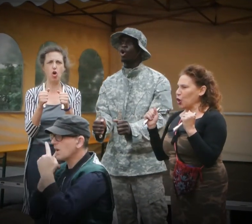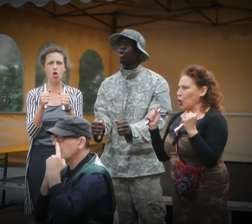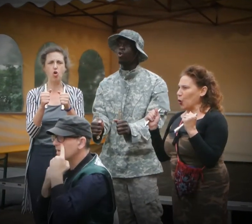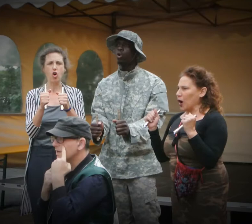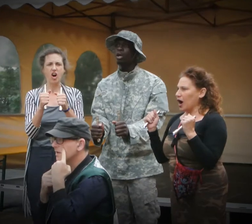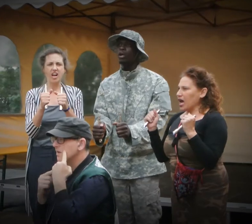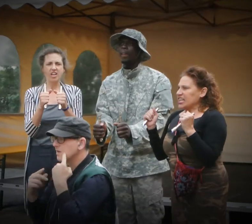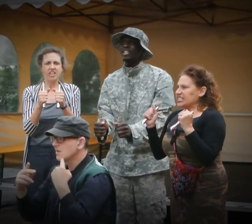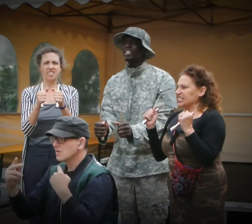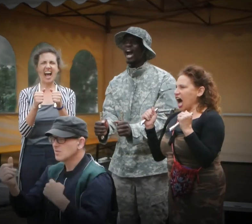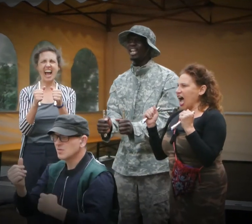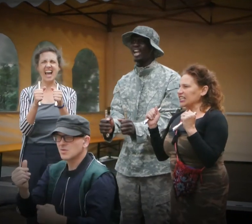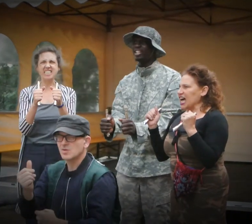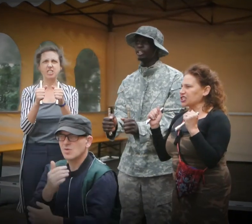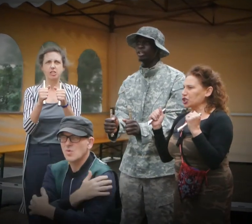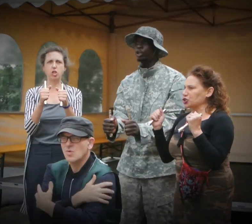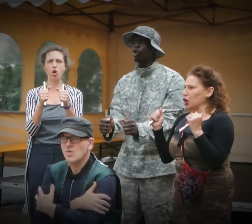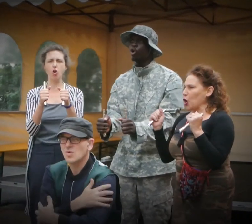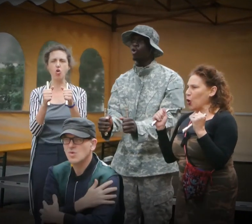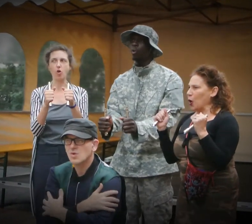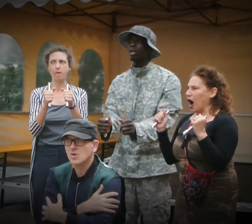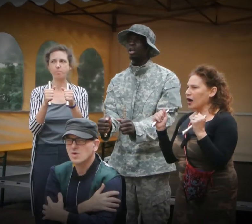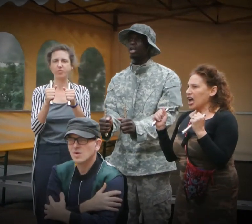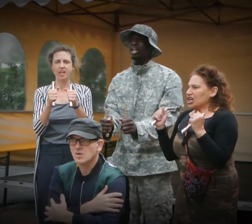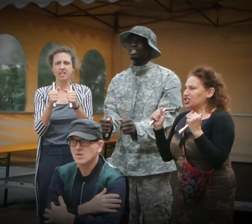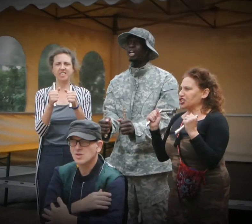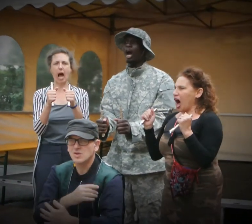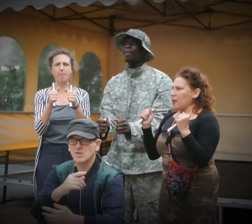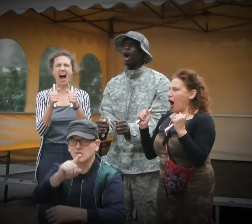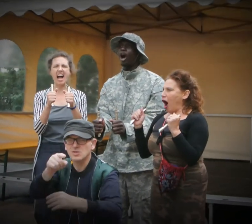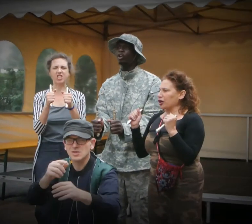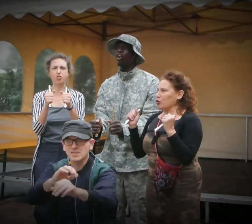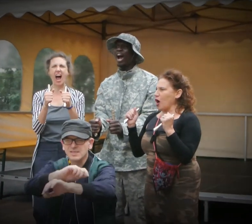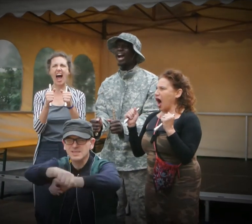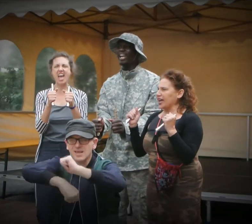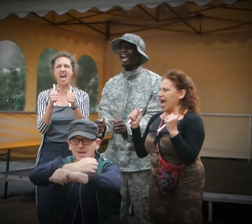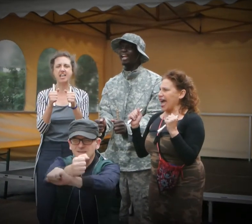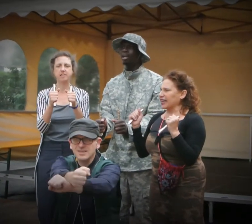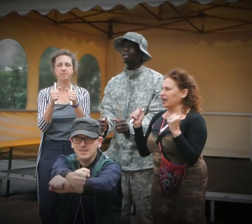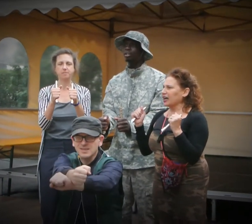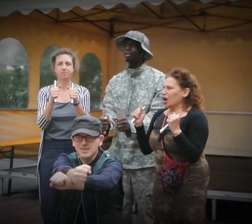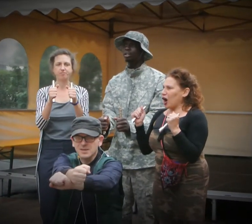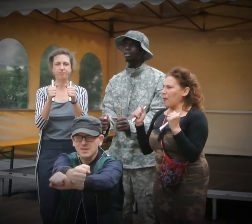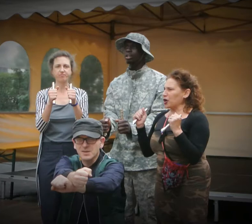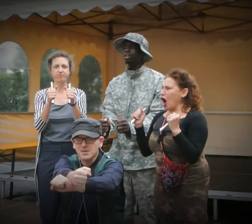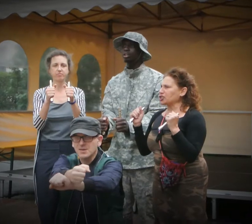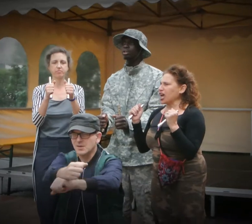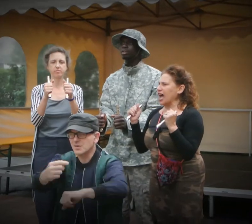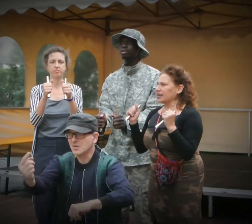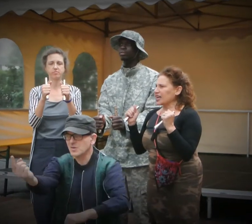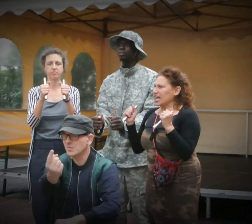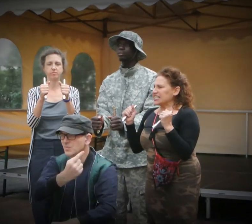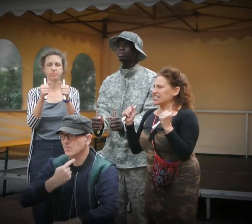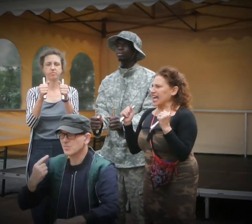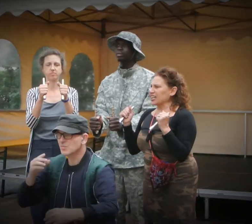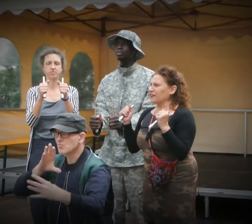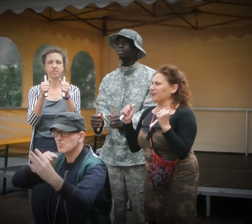to, silent to. Some are crying, como noche, sing